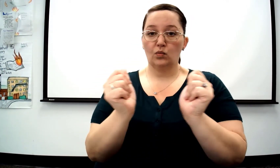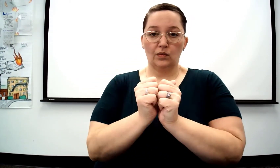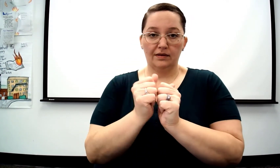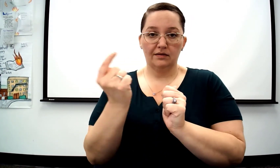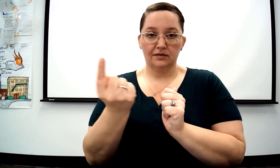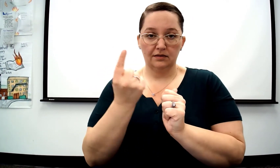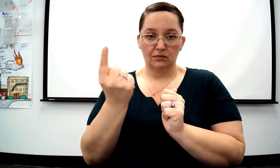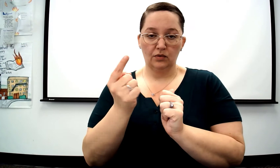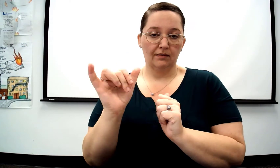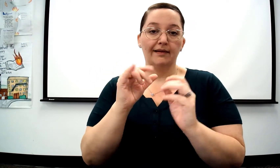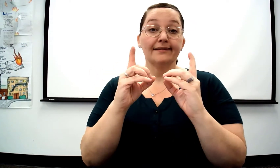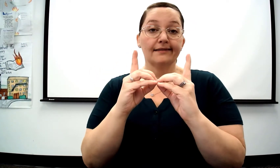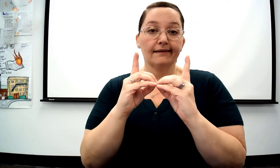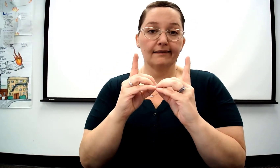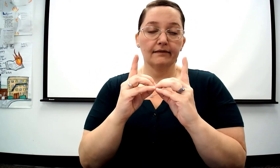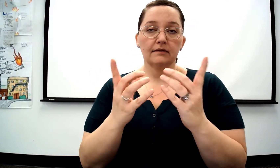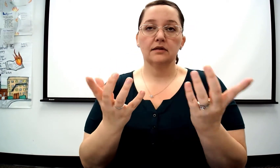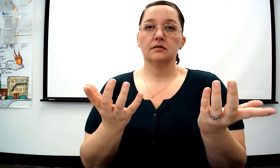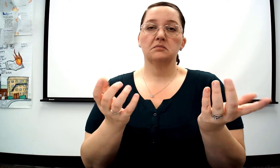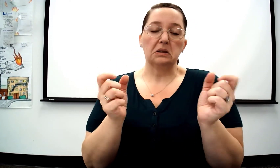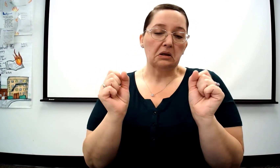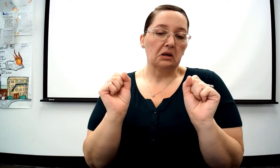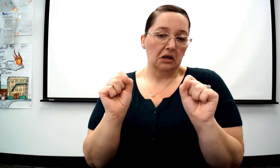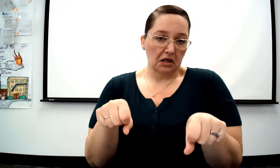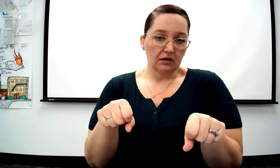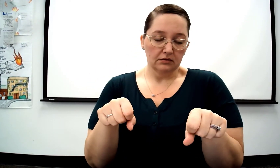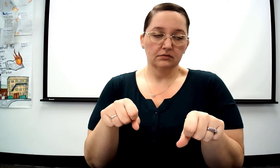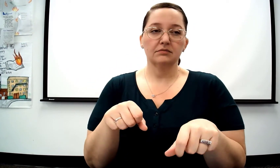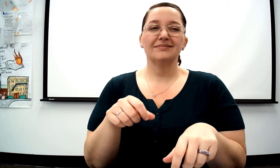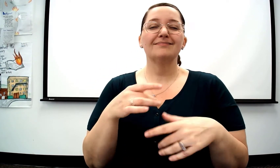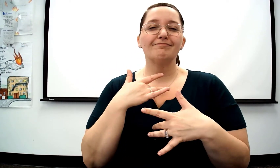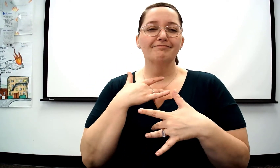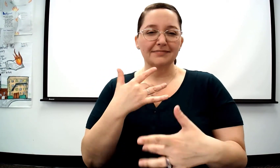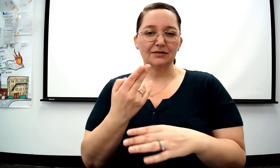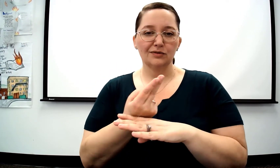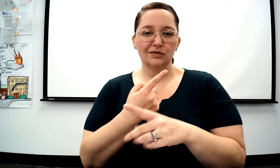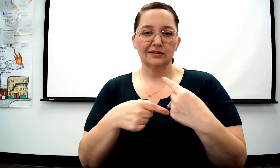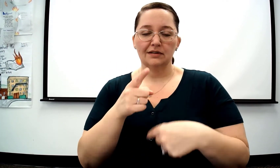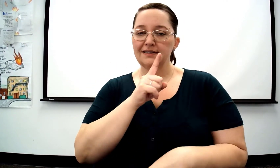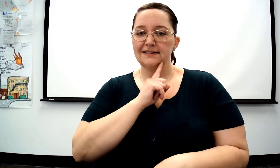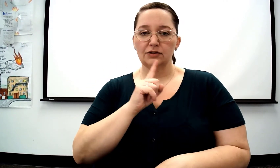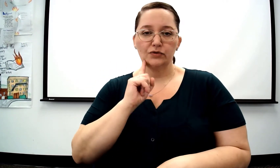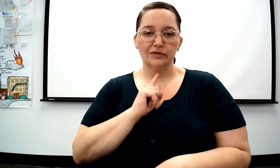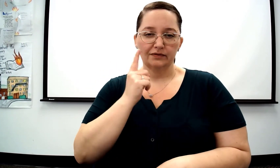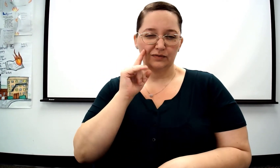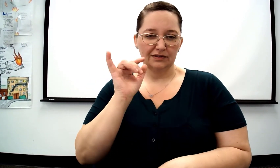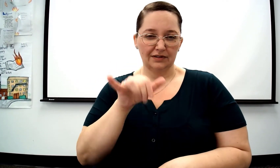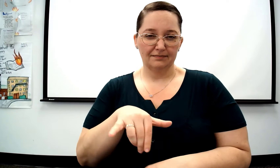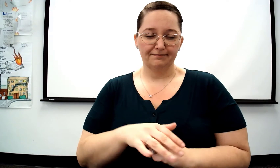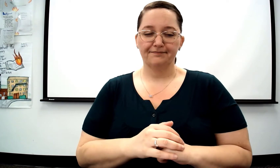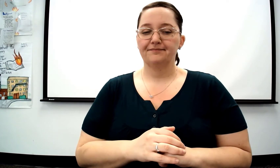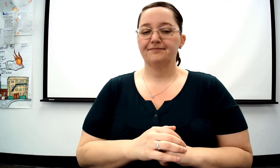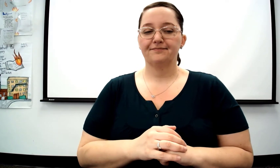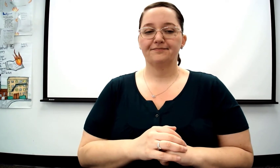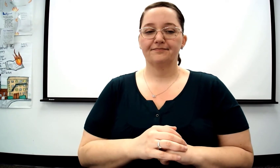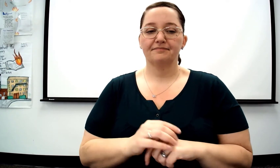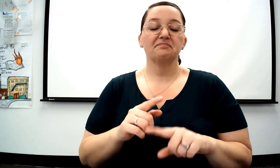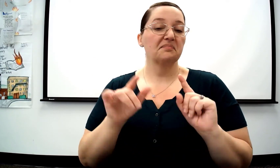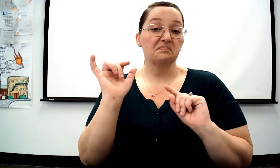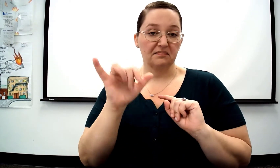This can also mean that you're not with someone, you're not dating them. However, the sign single is usually used for that, off of the